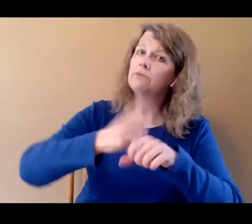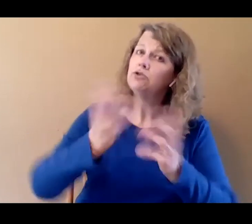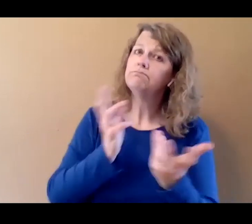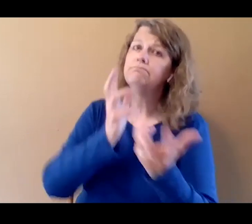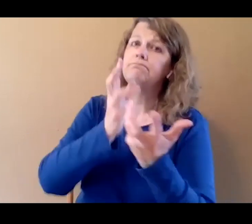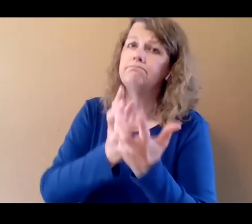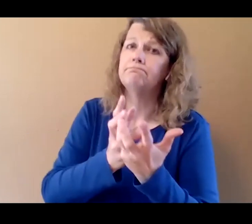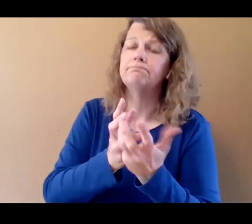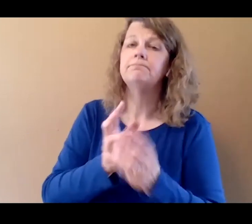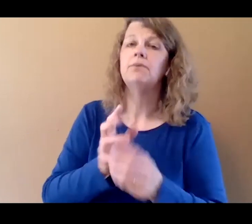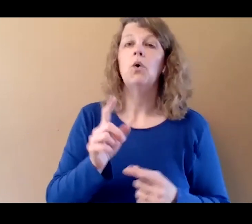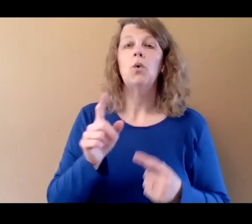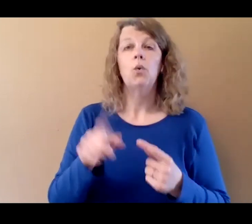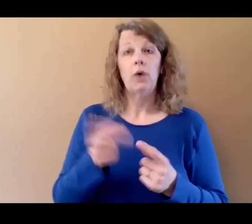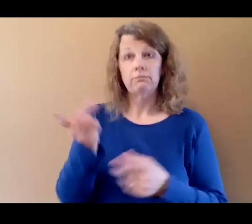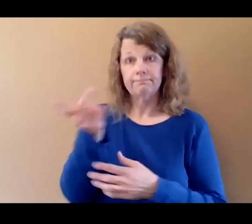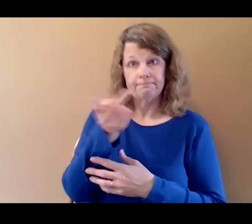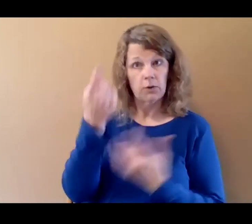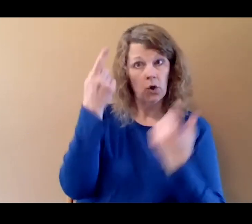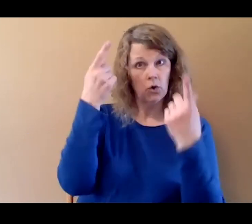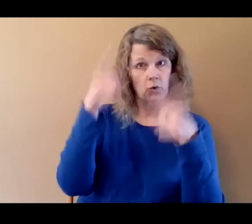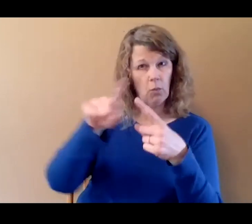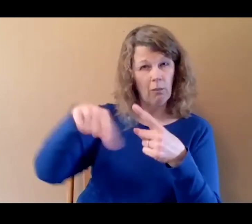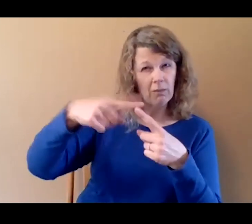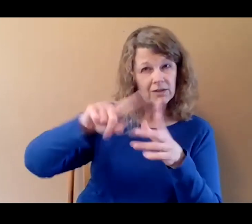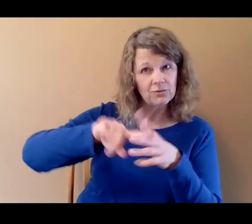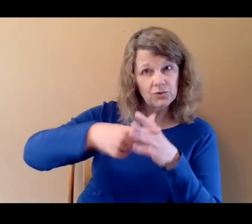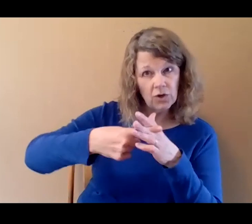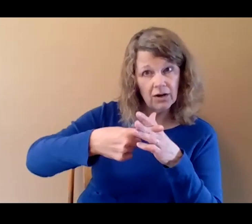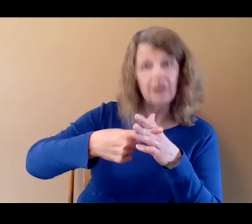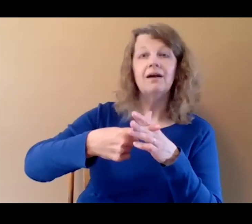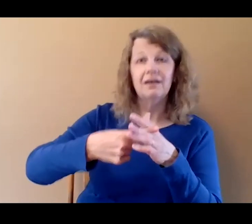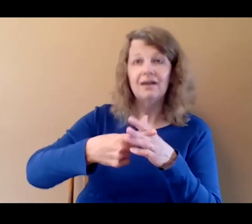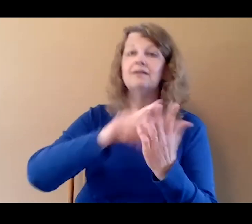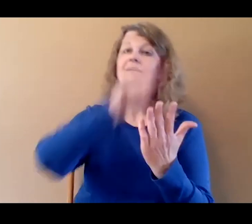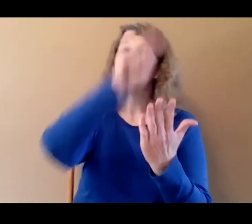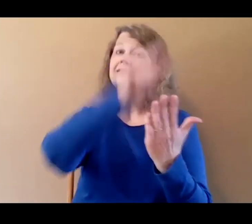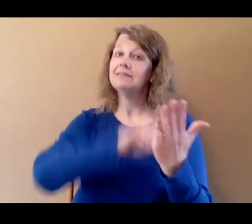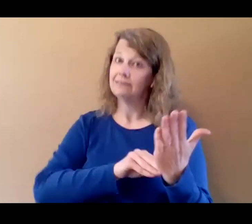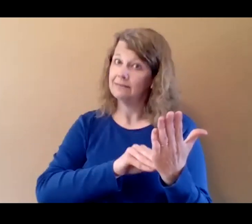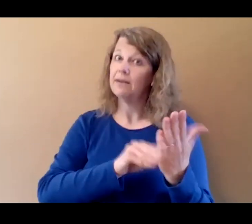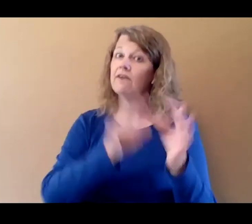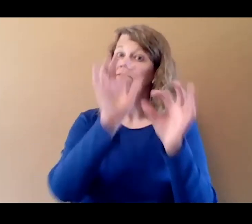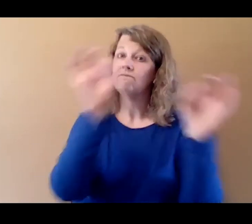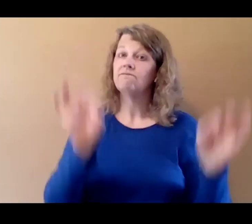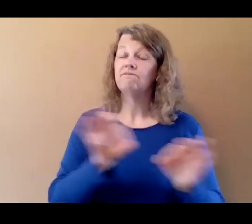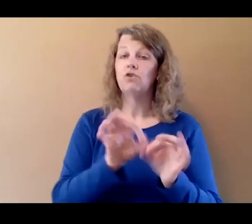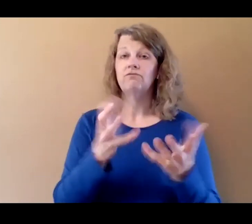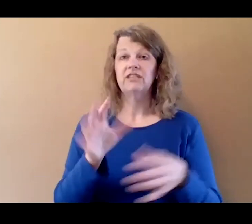accommodations. Once you and the professor have agreed upon the adjusted start time, You will need to submit the completed